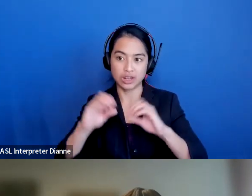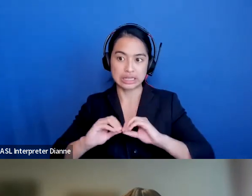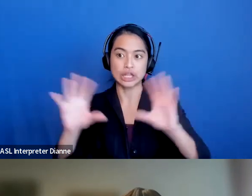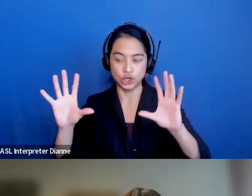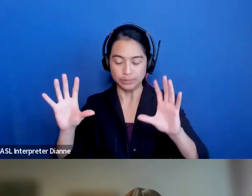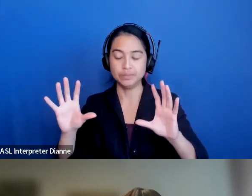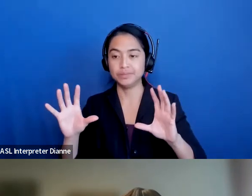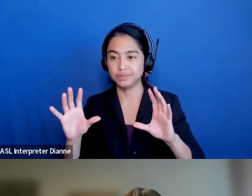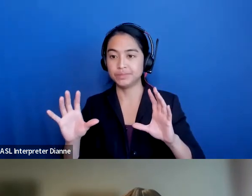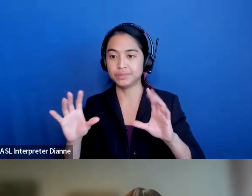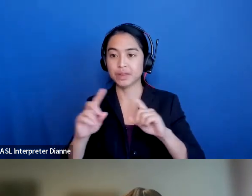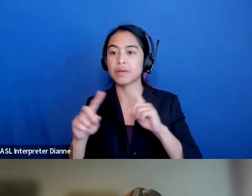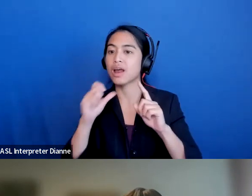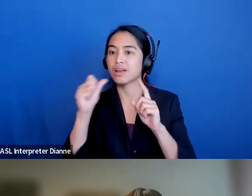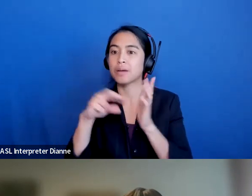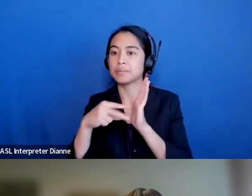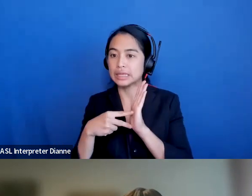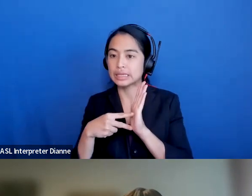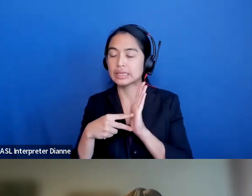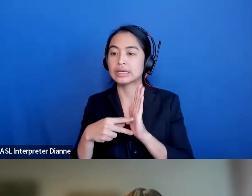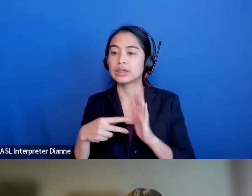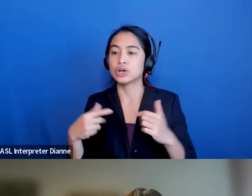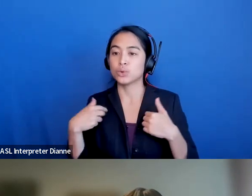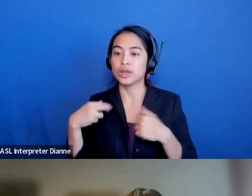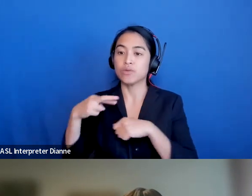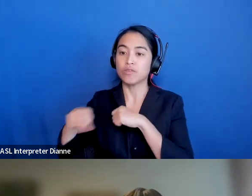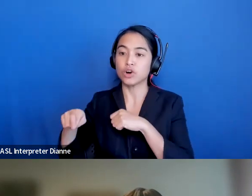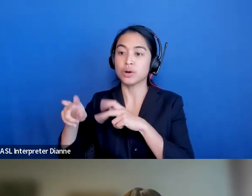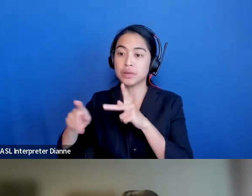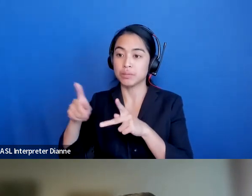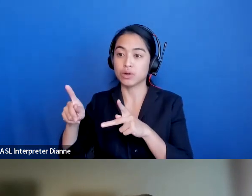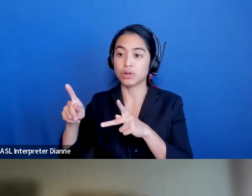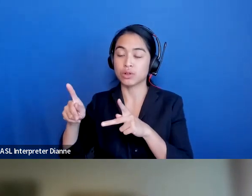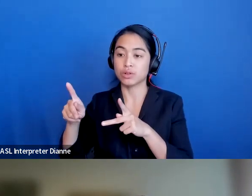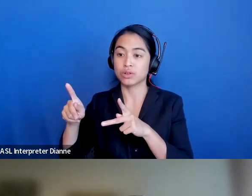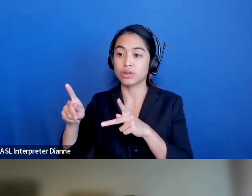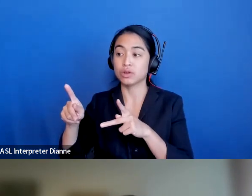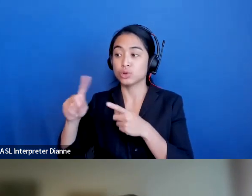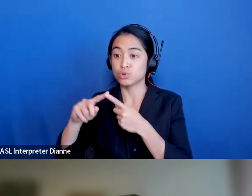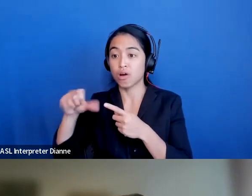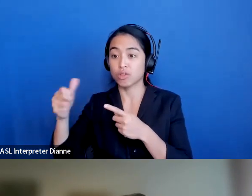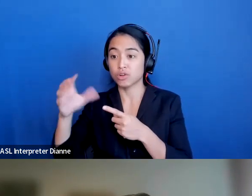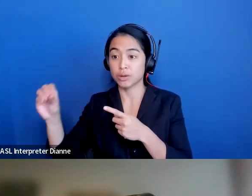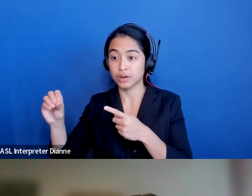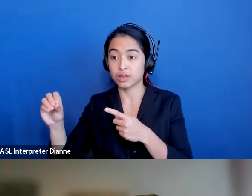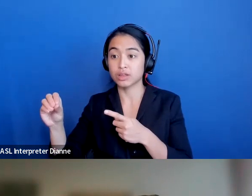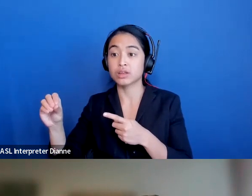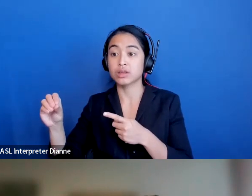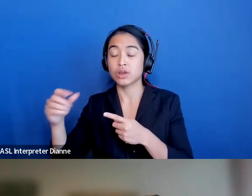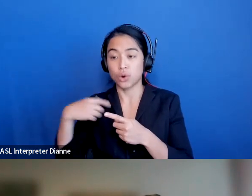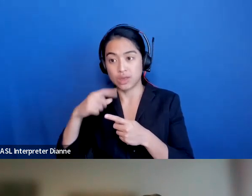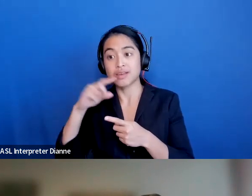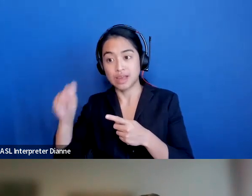but I didn't mean to say that we referred people out that are looking for employment. We definitely